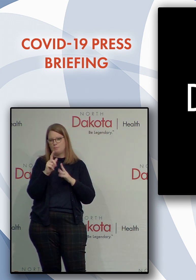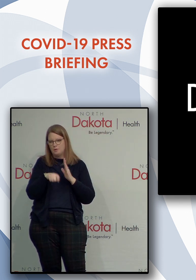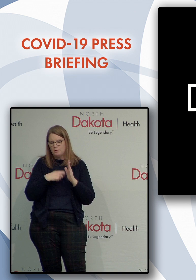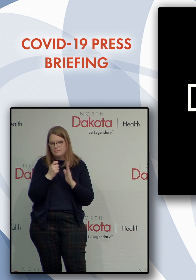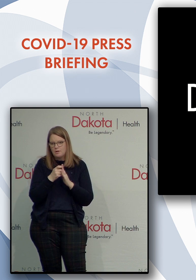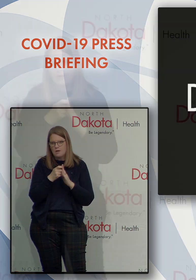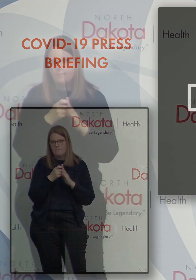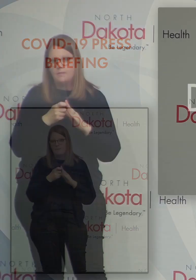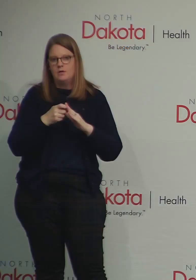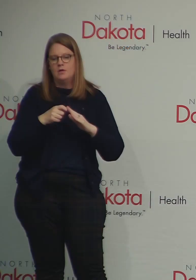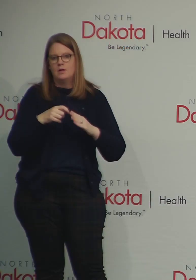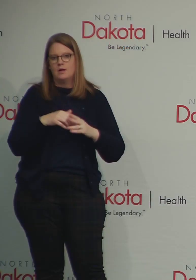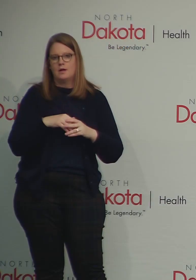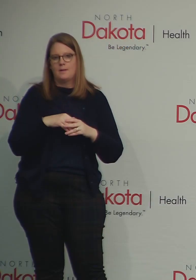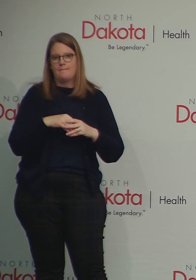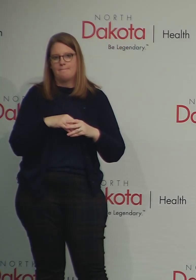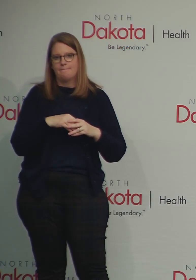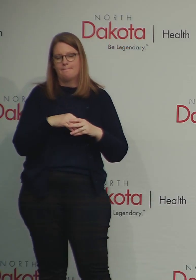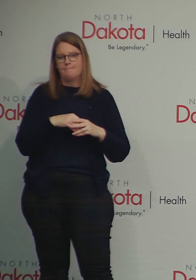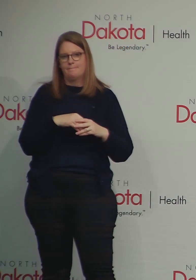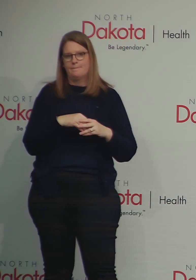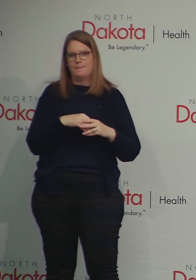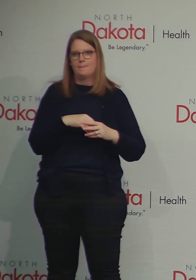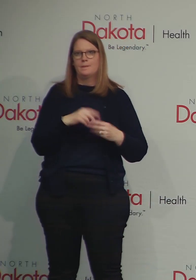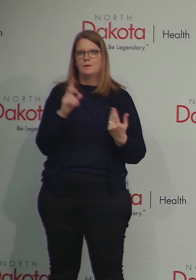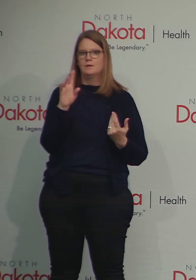time, of the